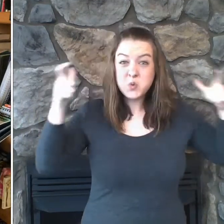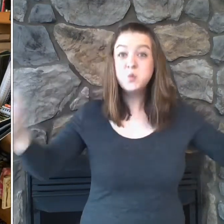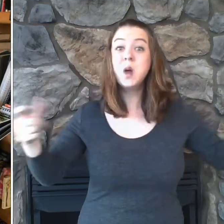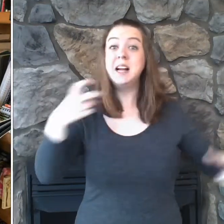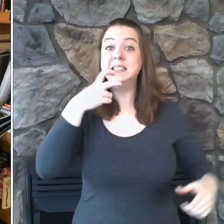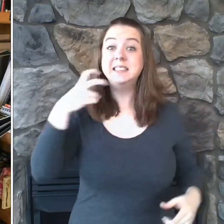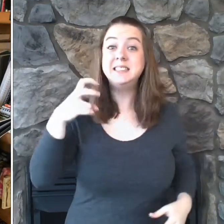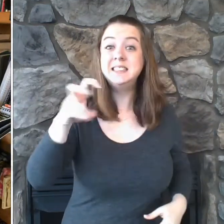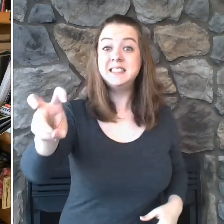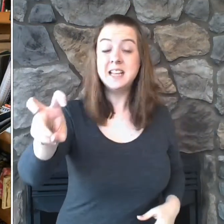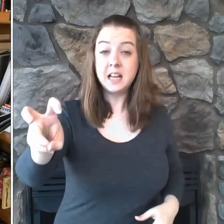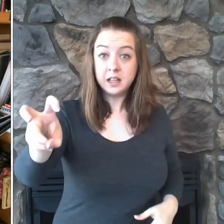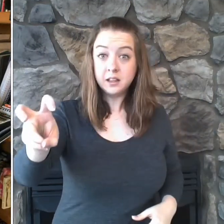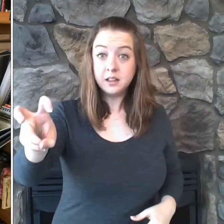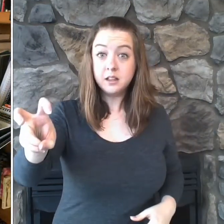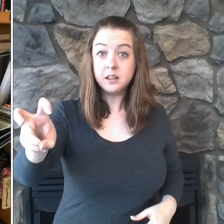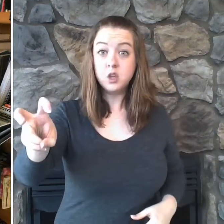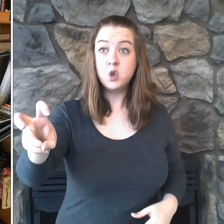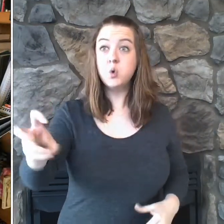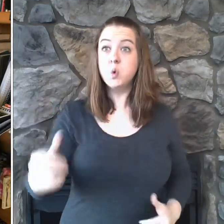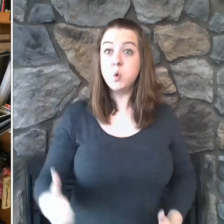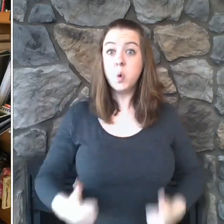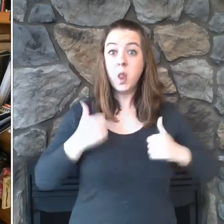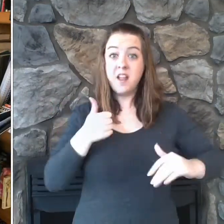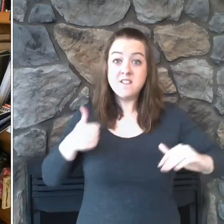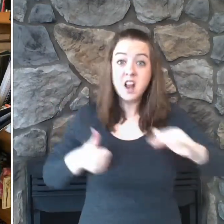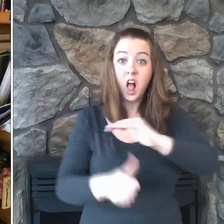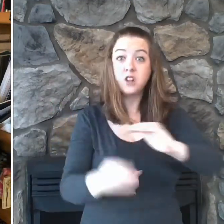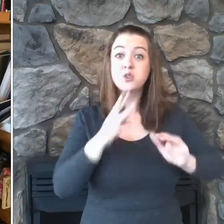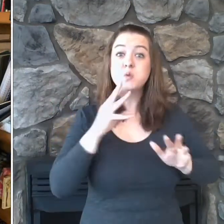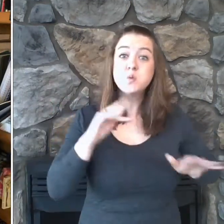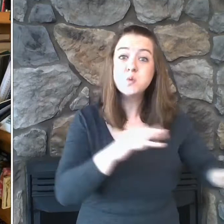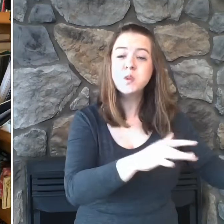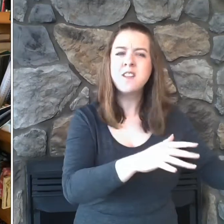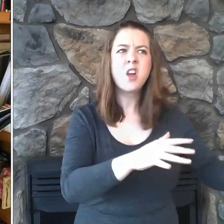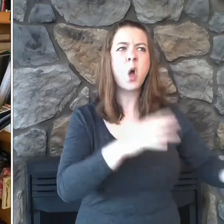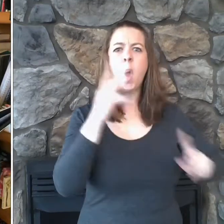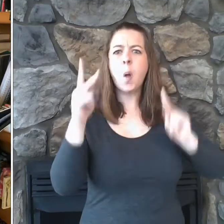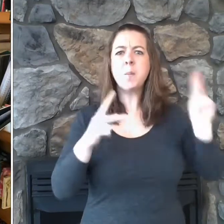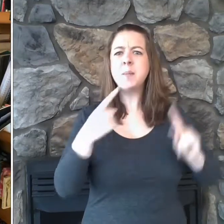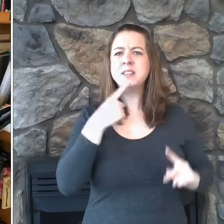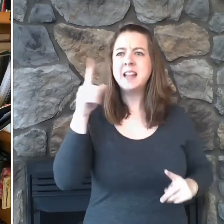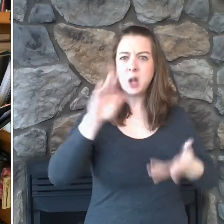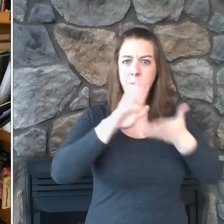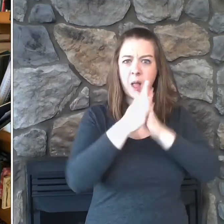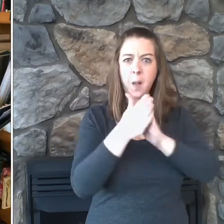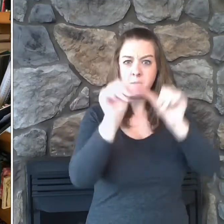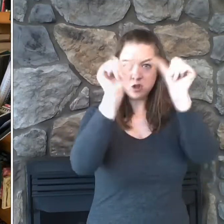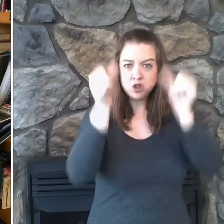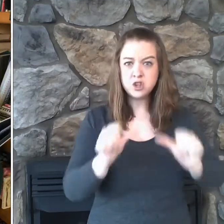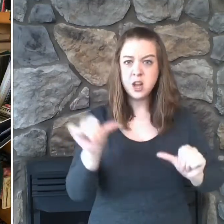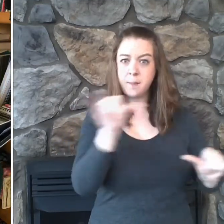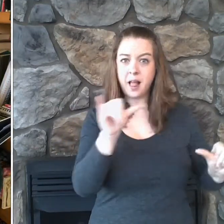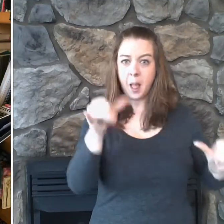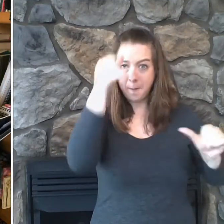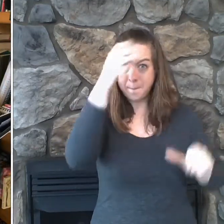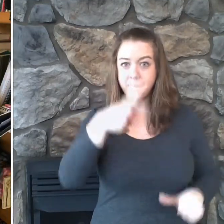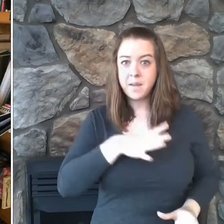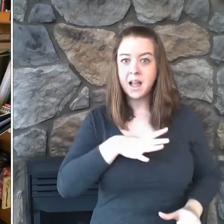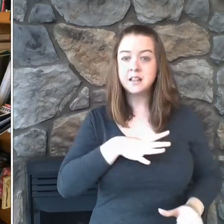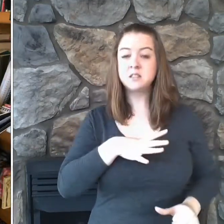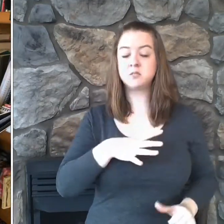snake who lived beneath the river. It was said that he could take the shape of a man to deceive